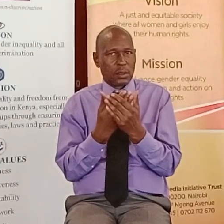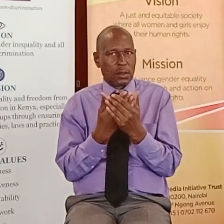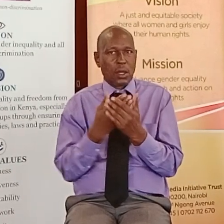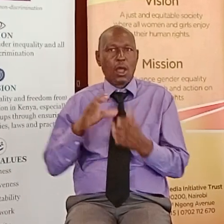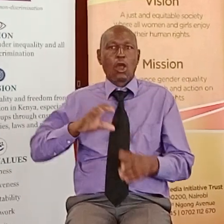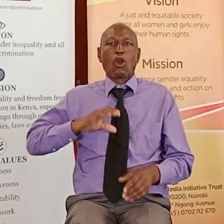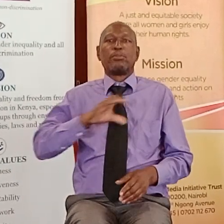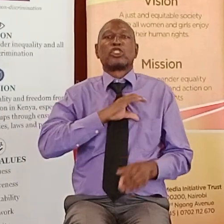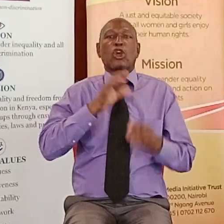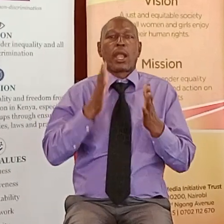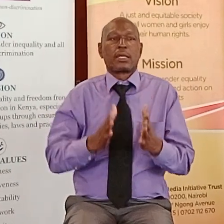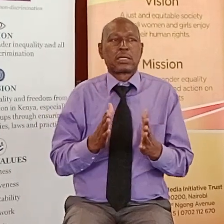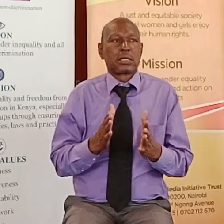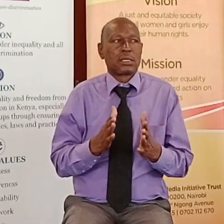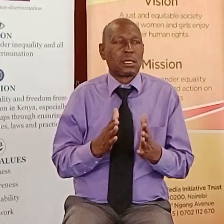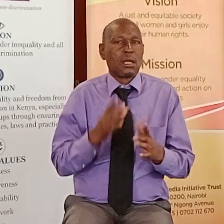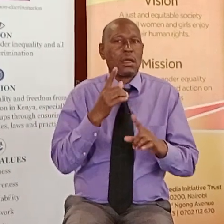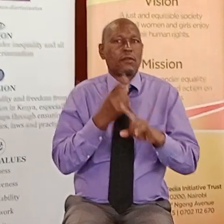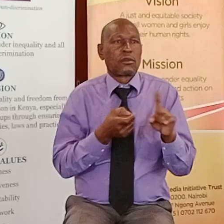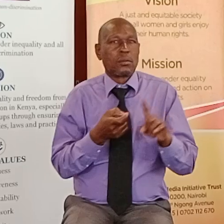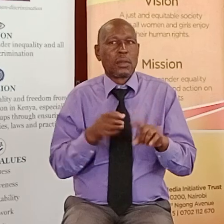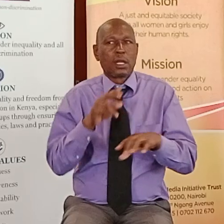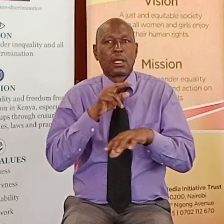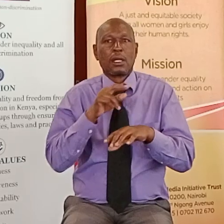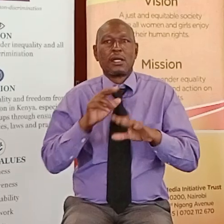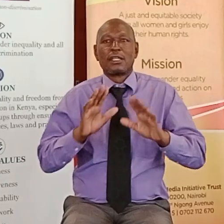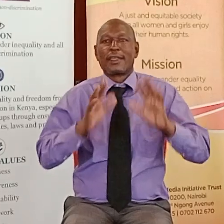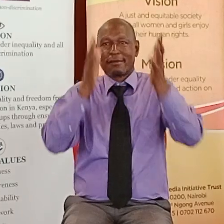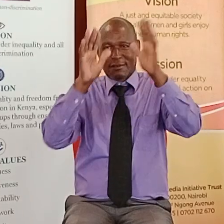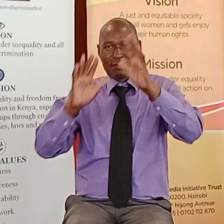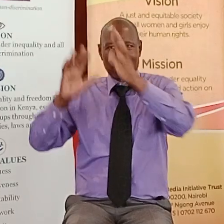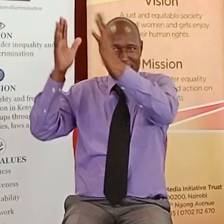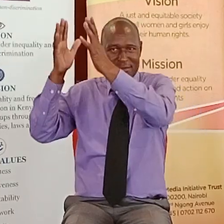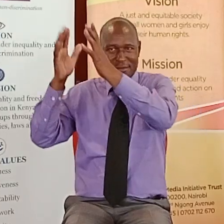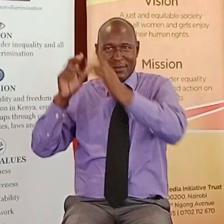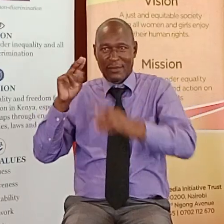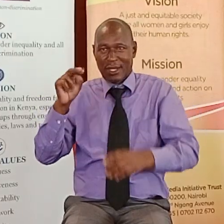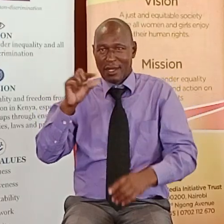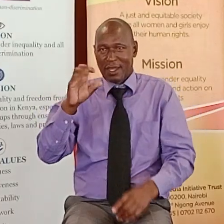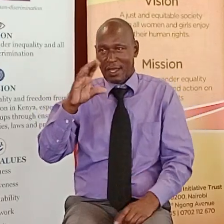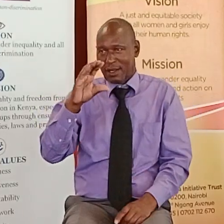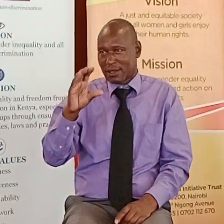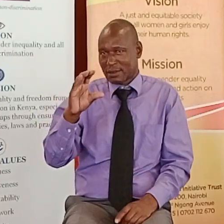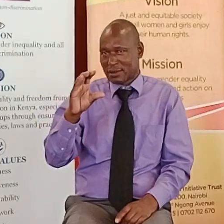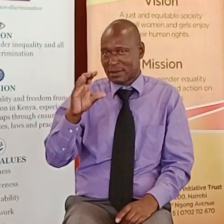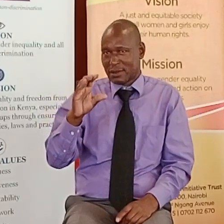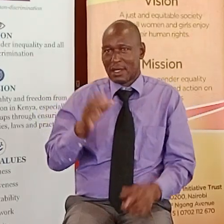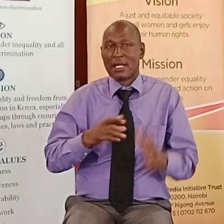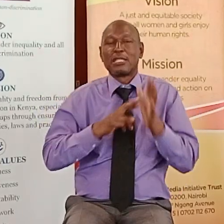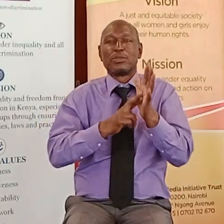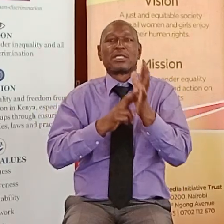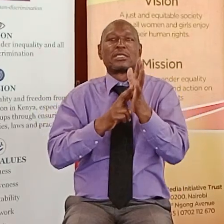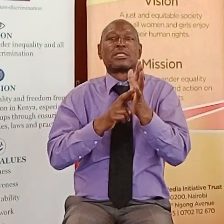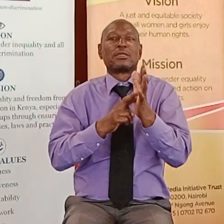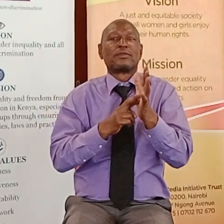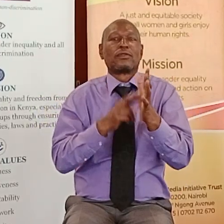Commissioners from the National Gender and Equality Commission, representatives from